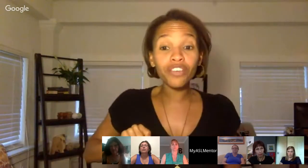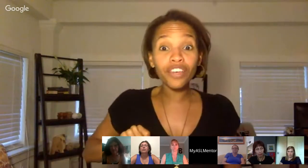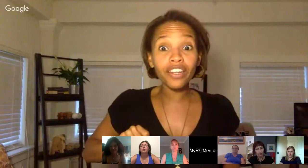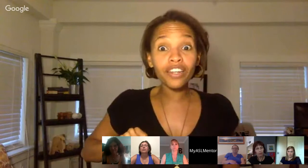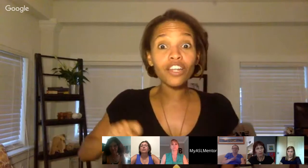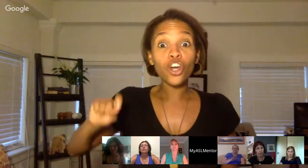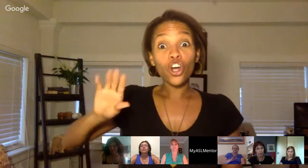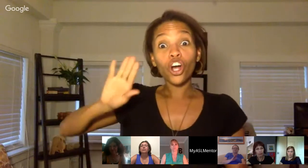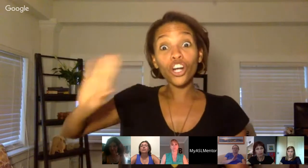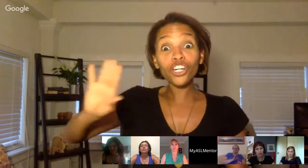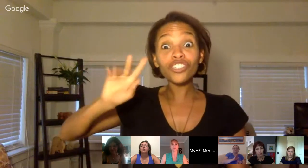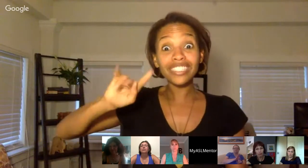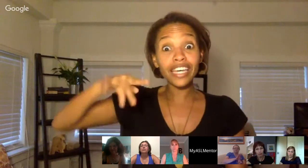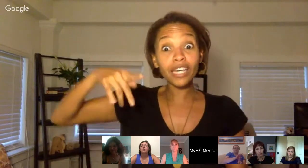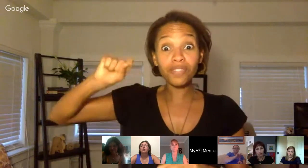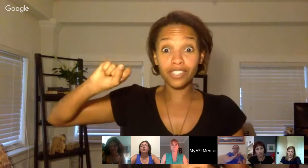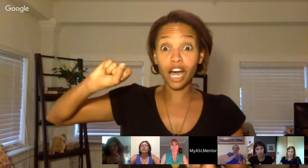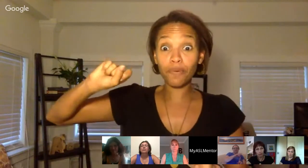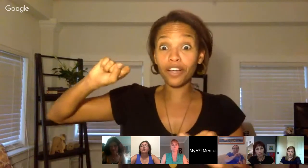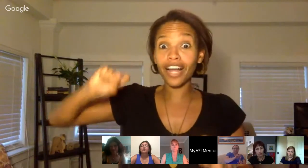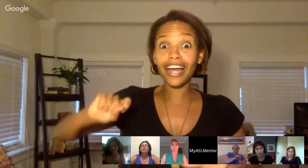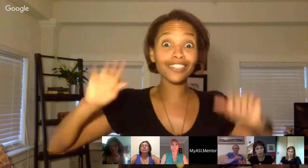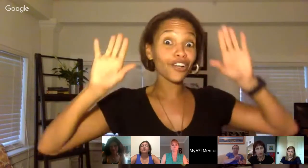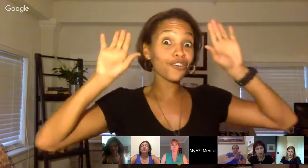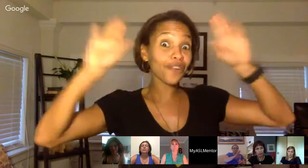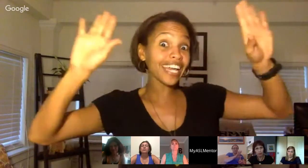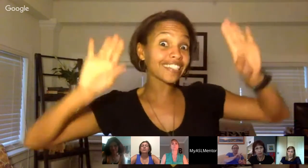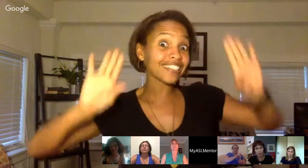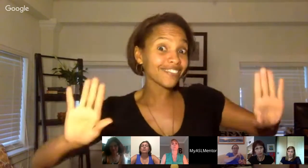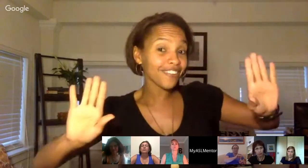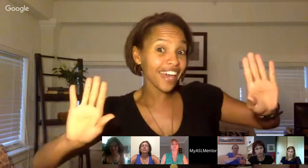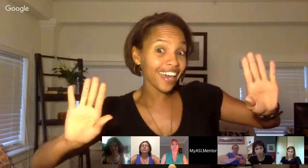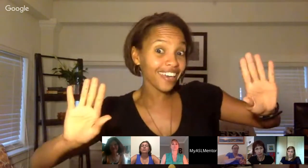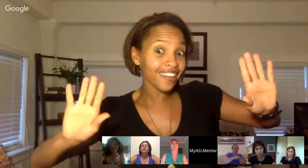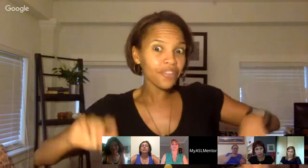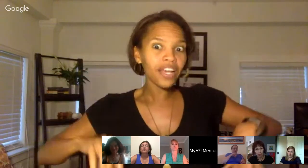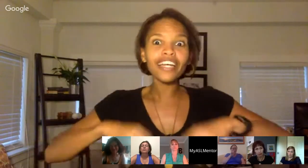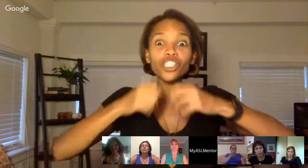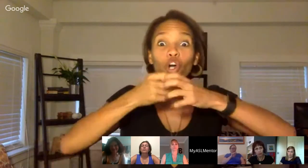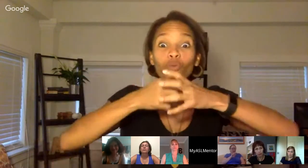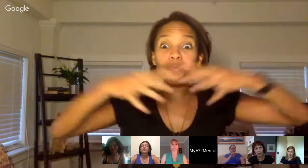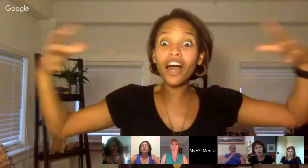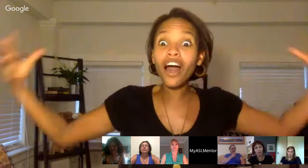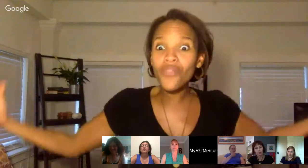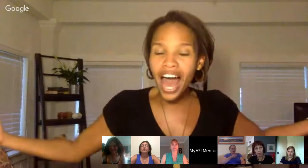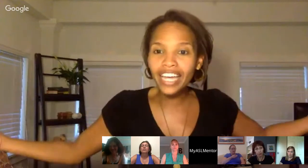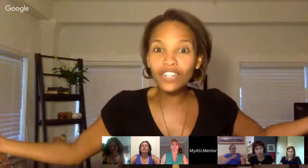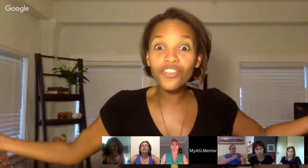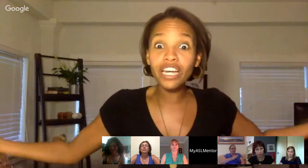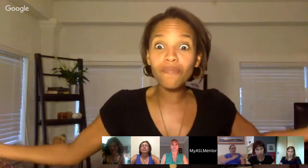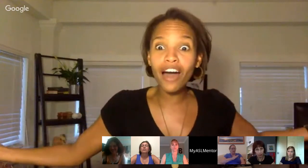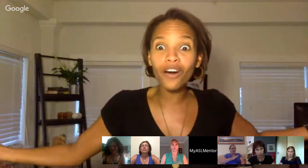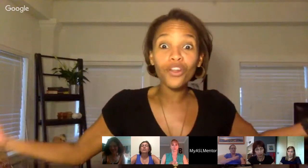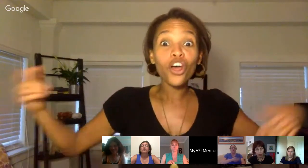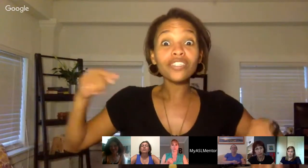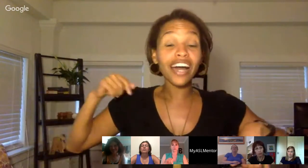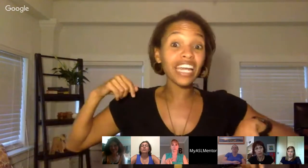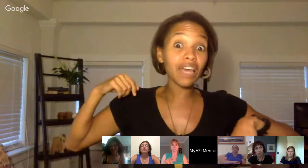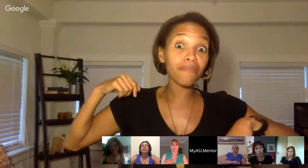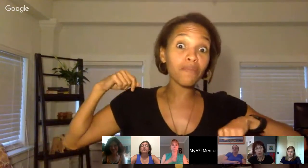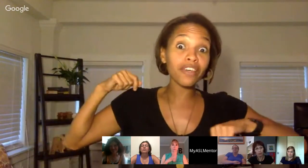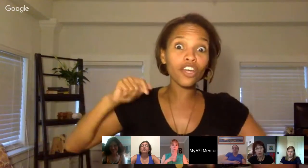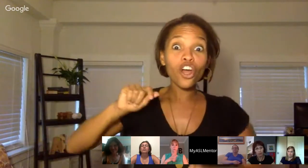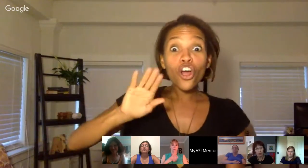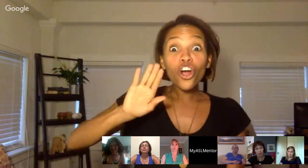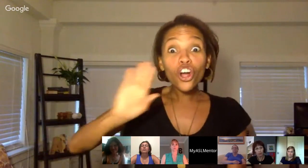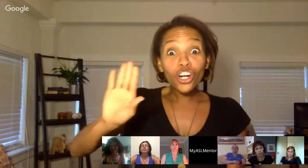or even her tips, topicalized, great, okay? Let's go beyond that and think about